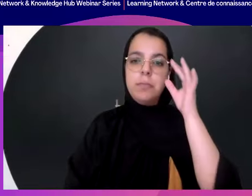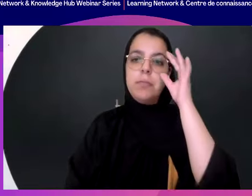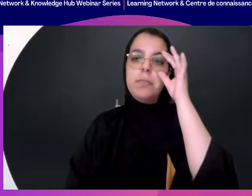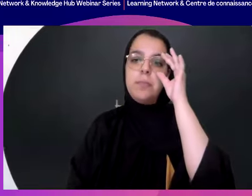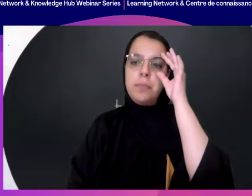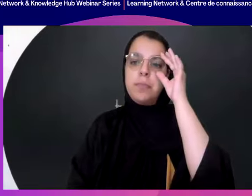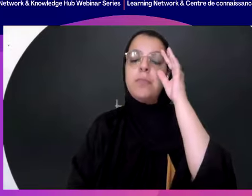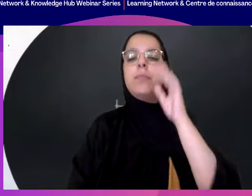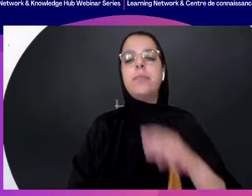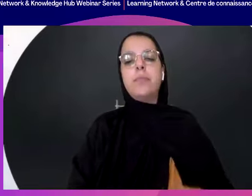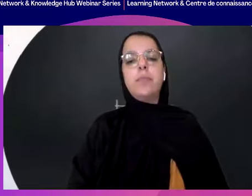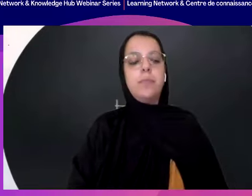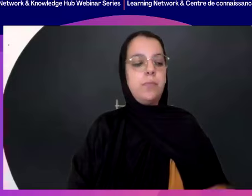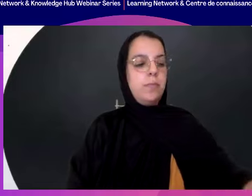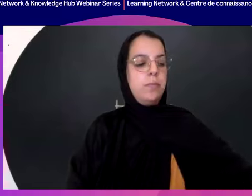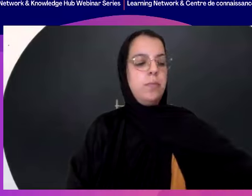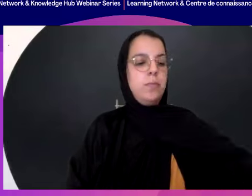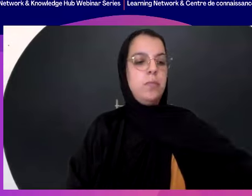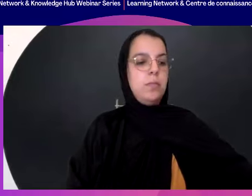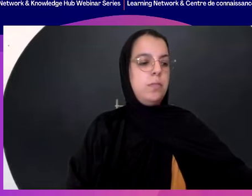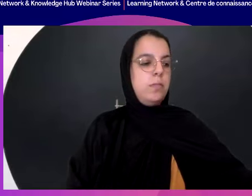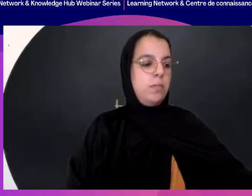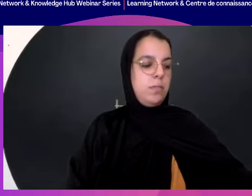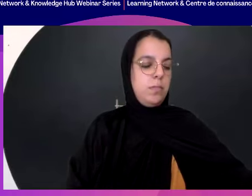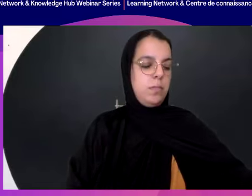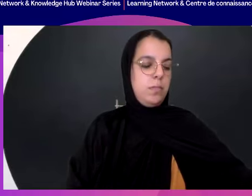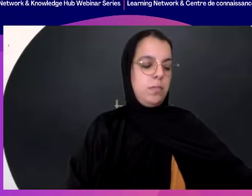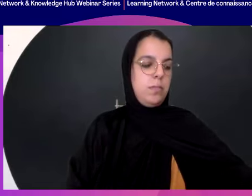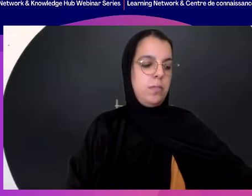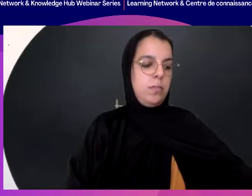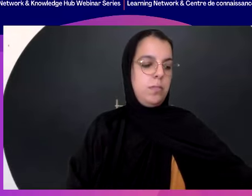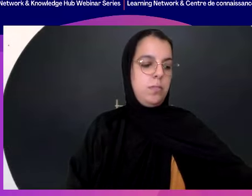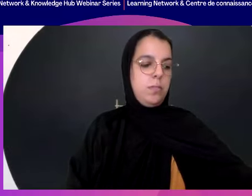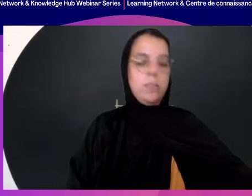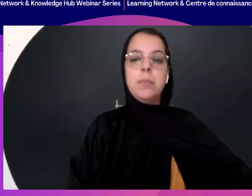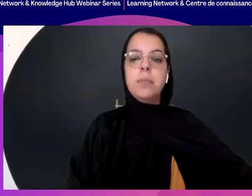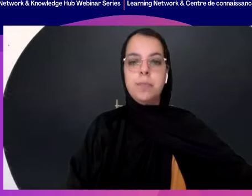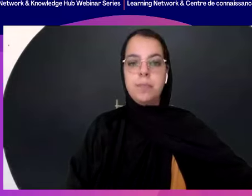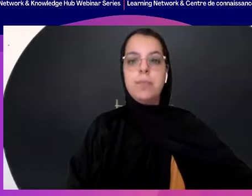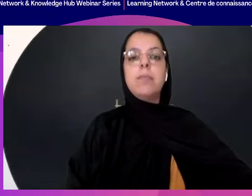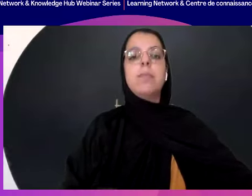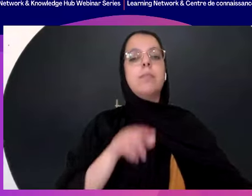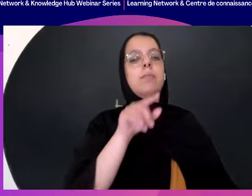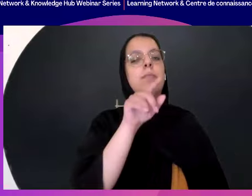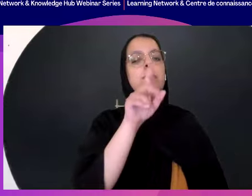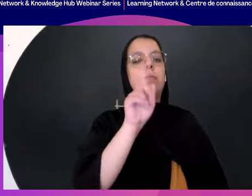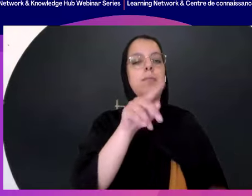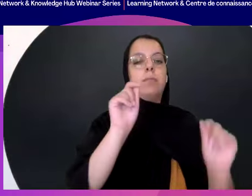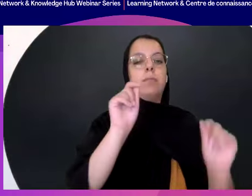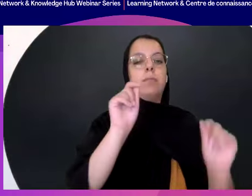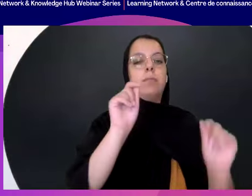And this is just a slide to give you some examples of research in other populations, just to emphasize